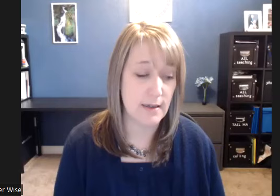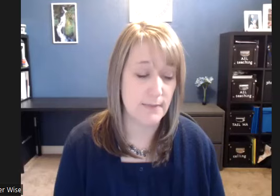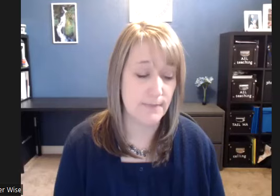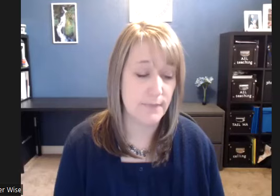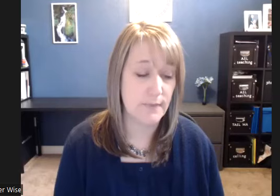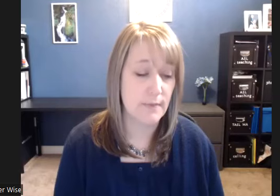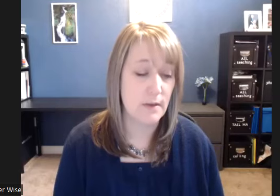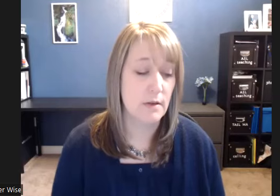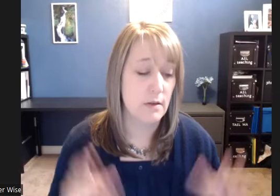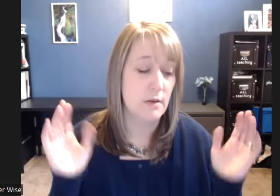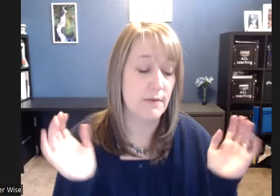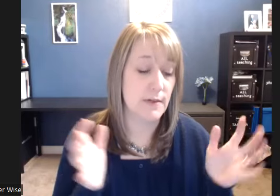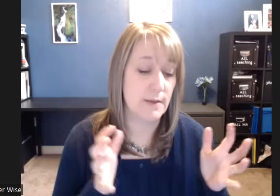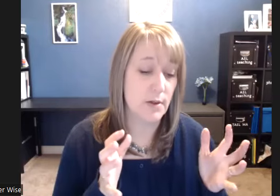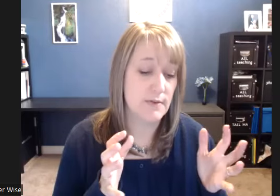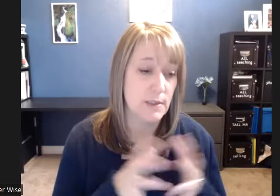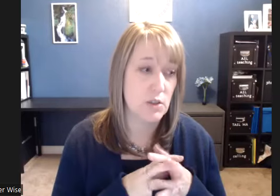a, I forget the part of speech,